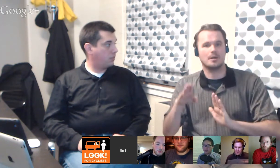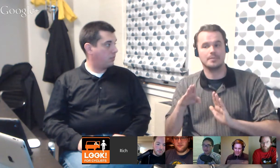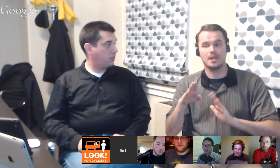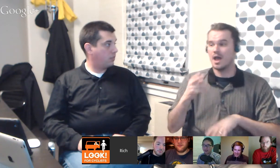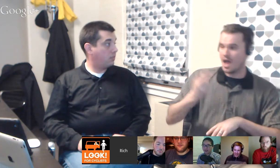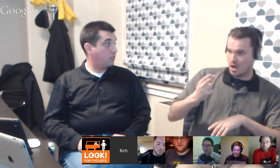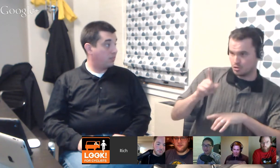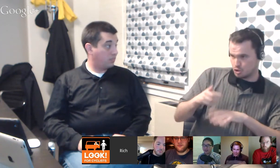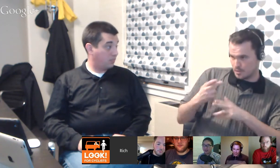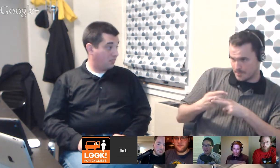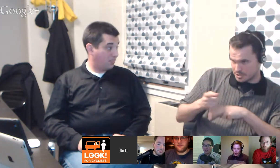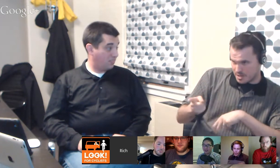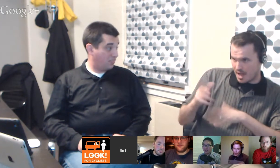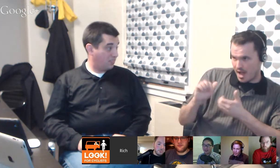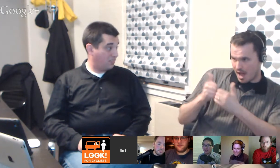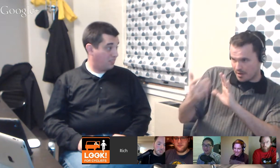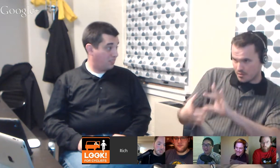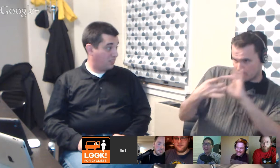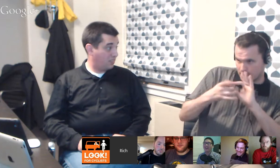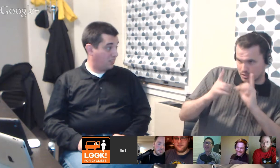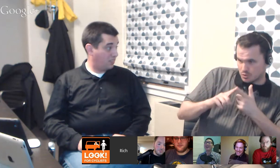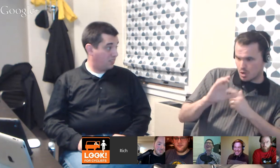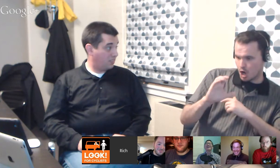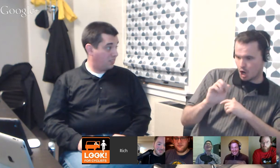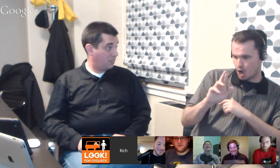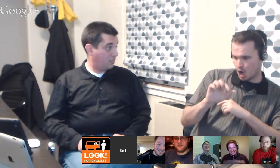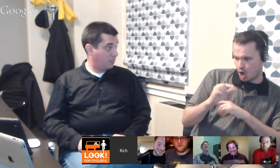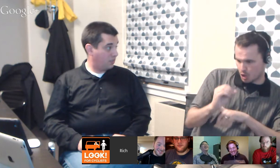idea about how that relates to the cargo cult.